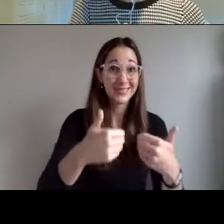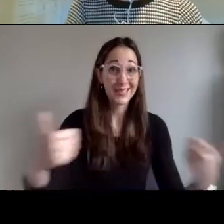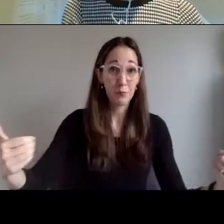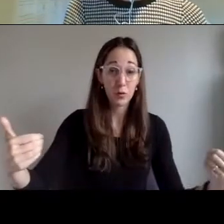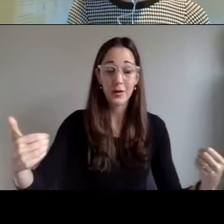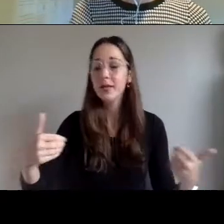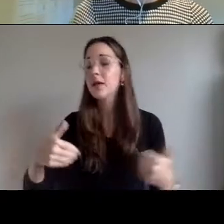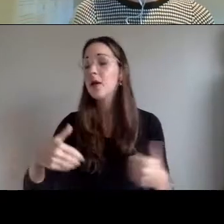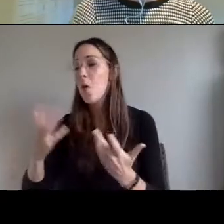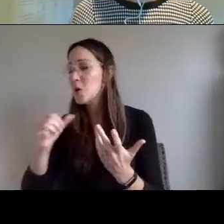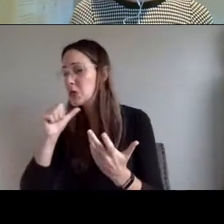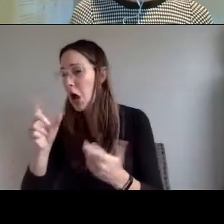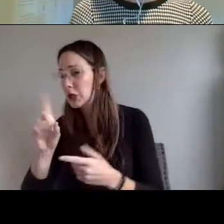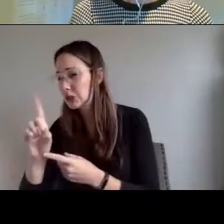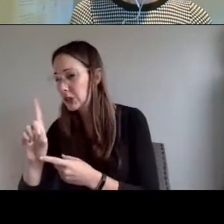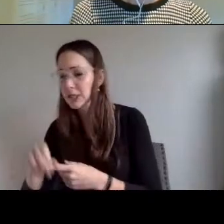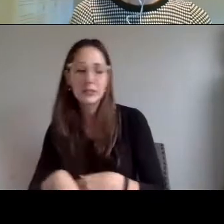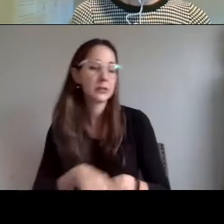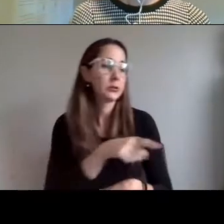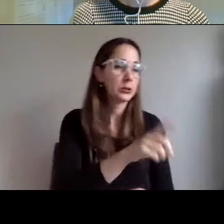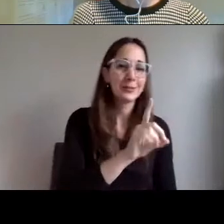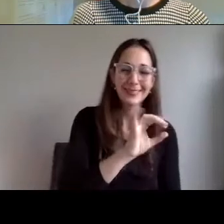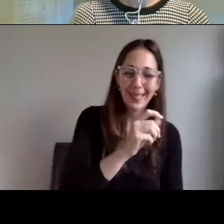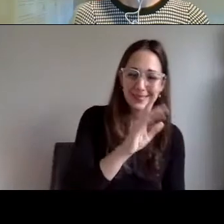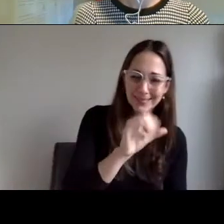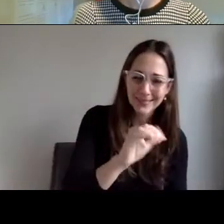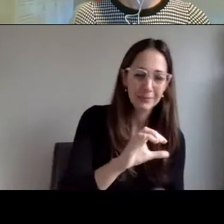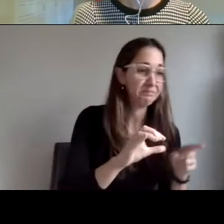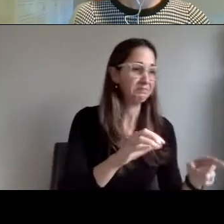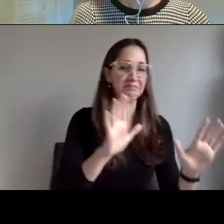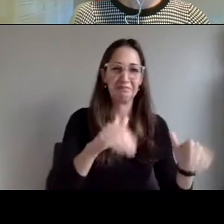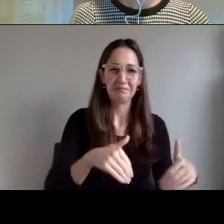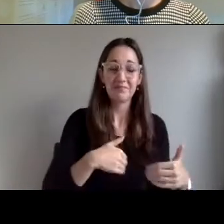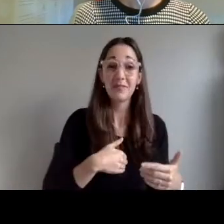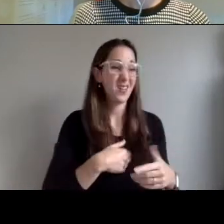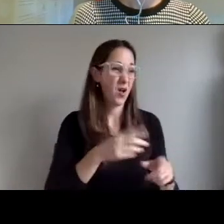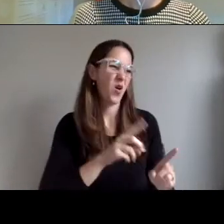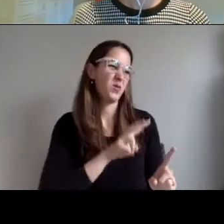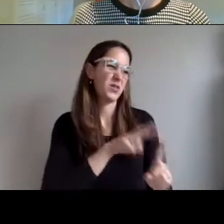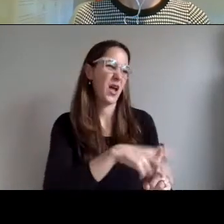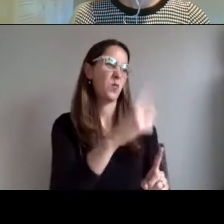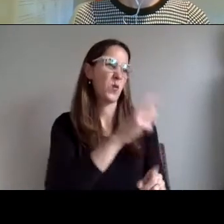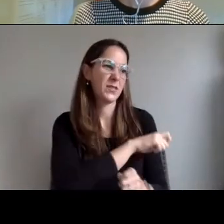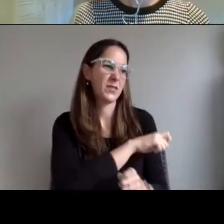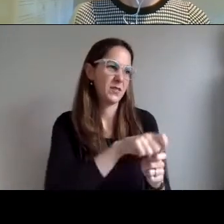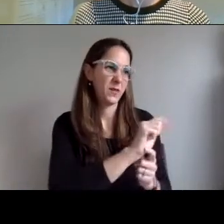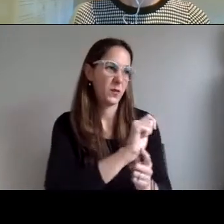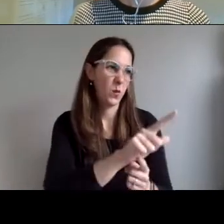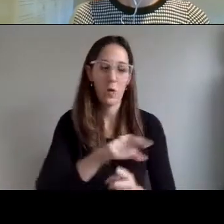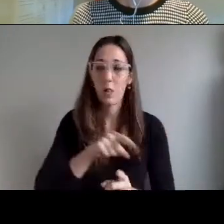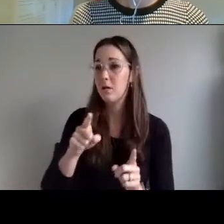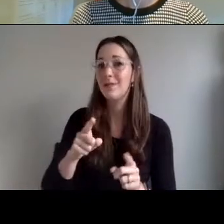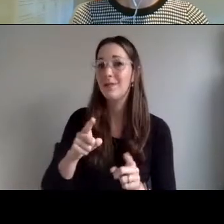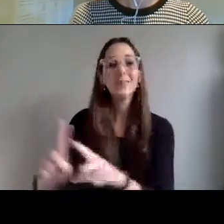them get to use this special product while 18 don't, in our view, one of the greatest or worst effects